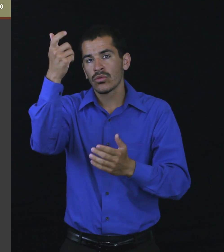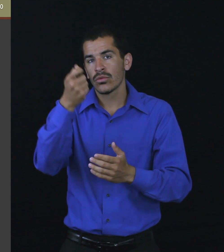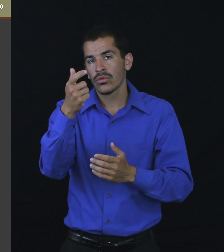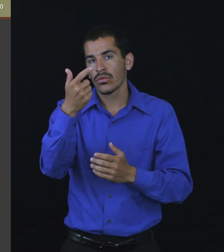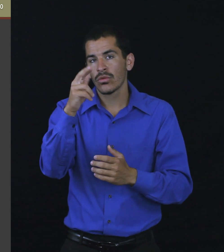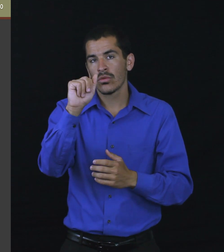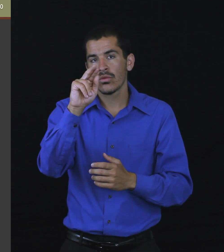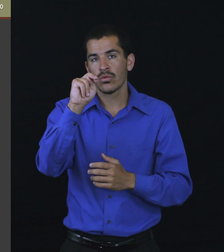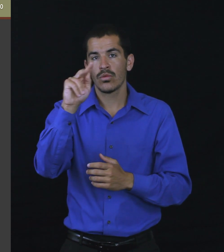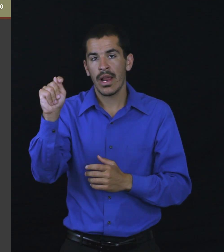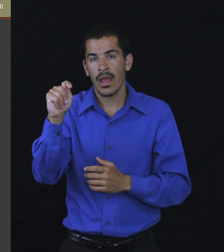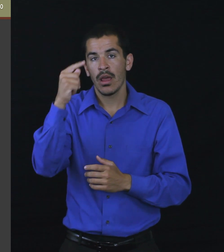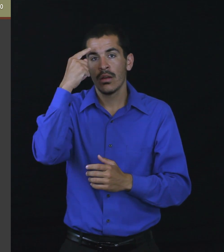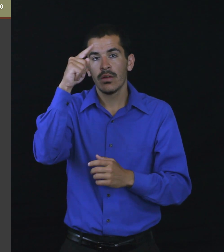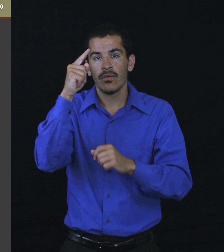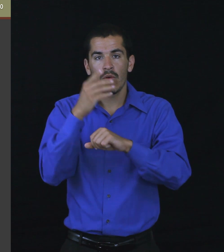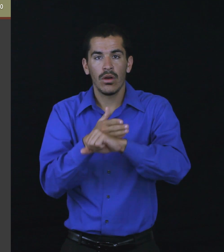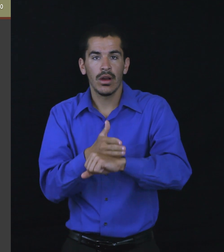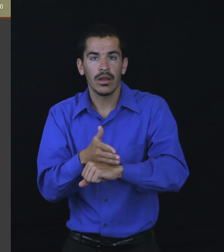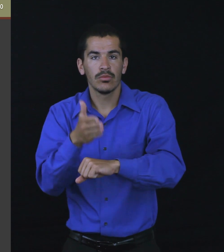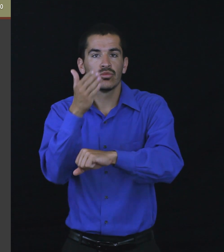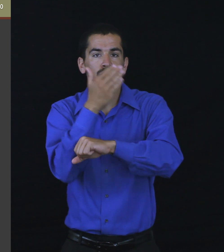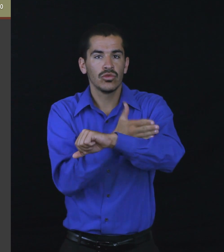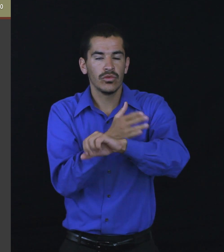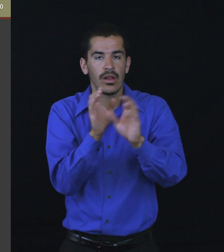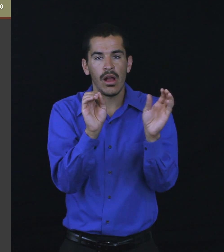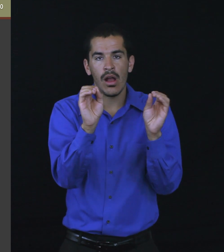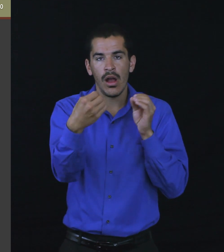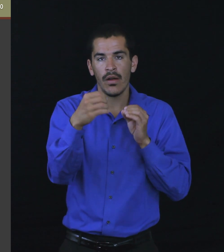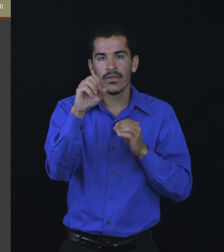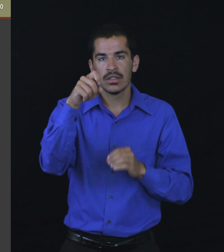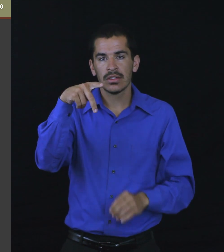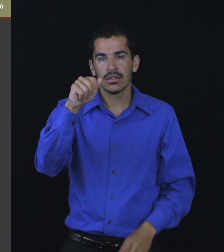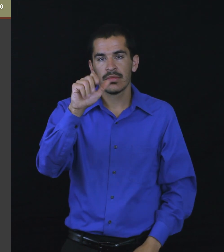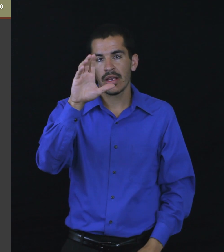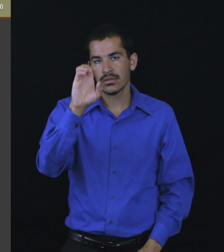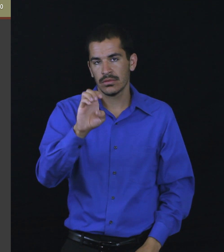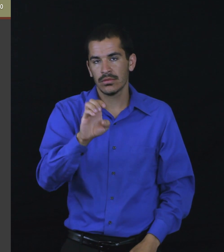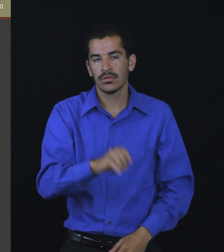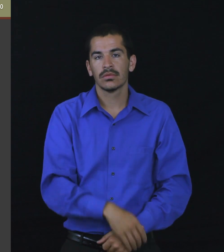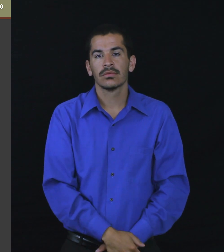to improve the office spaces.